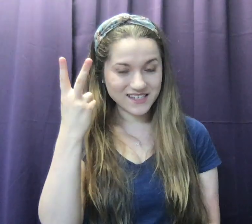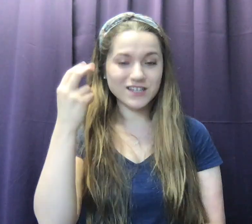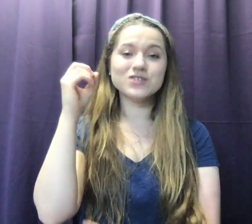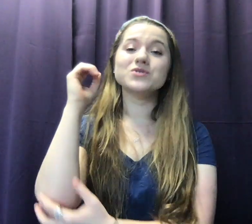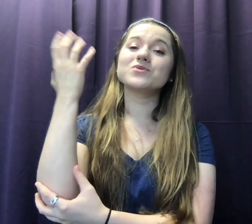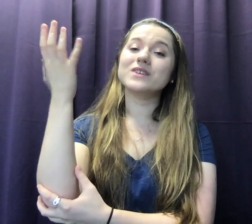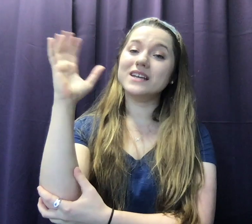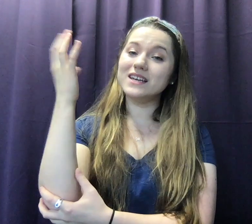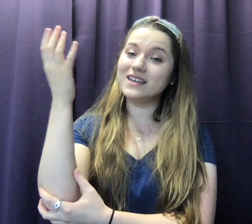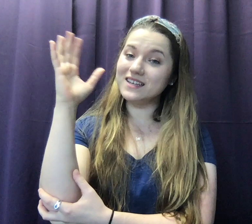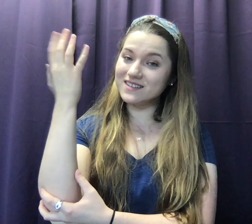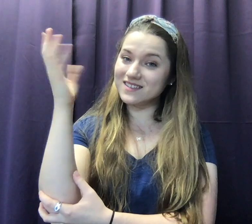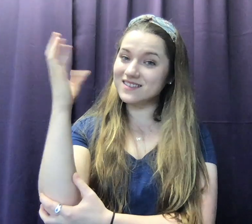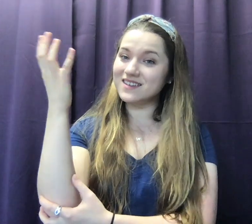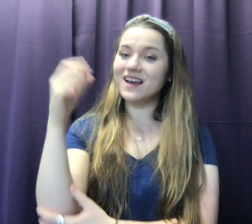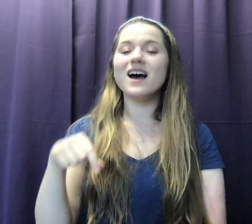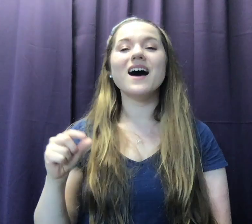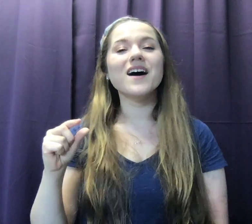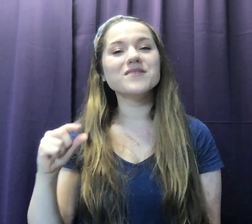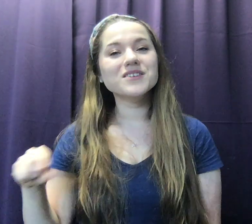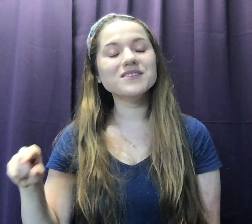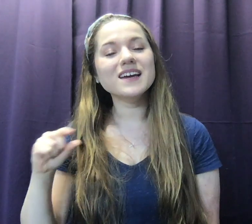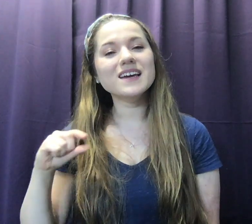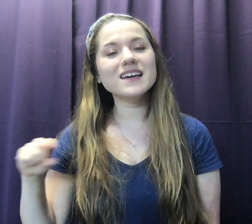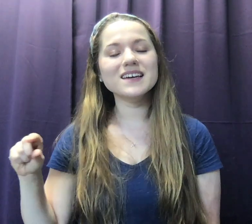see trees of green,